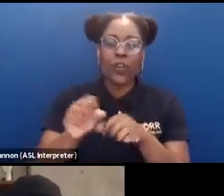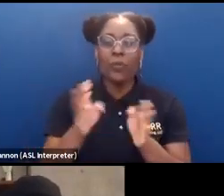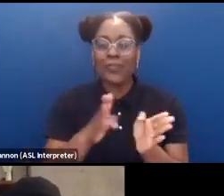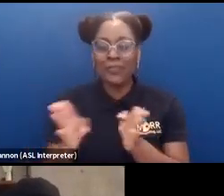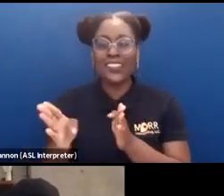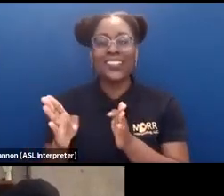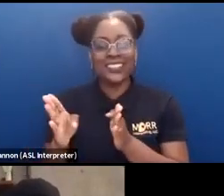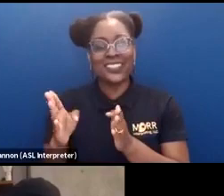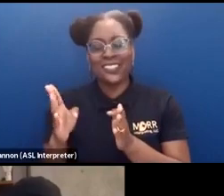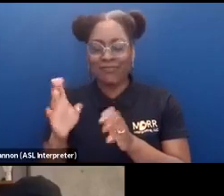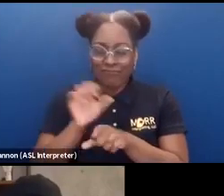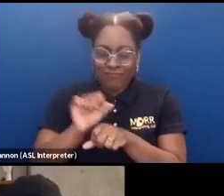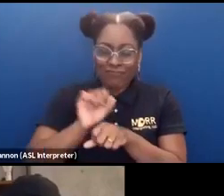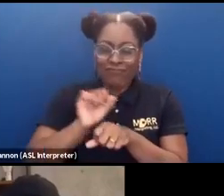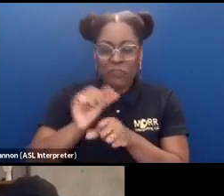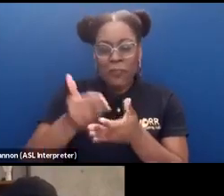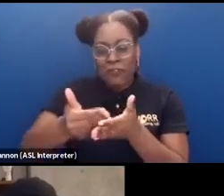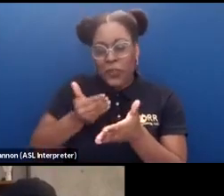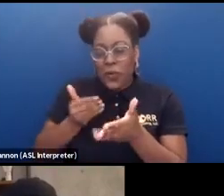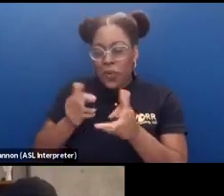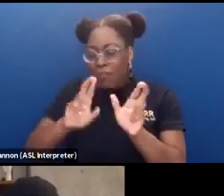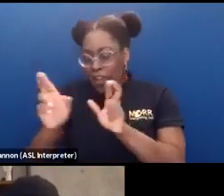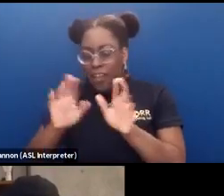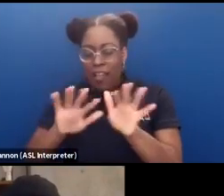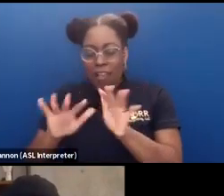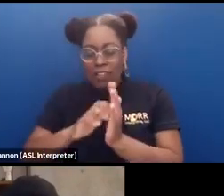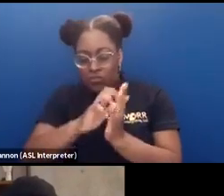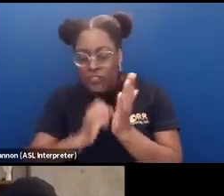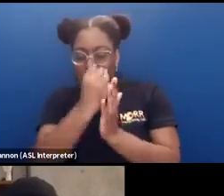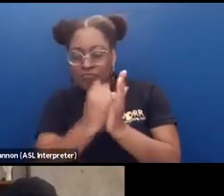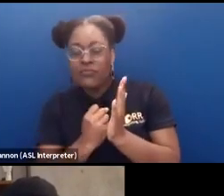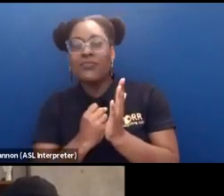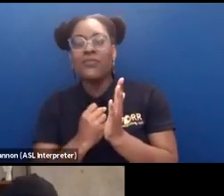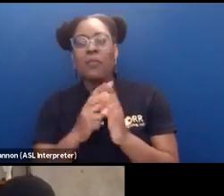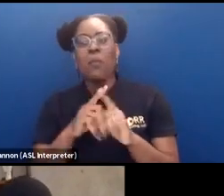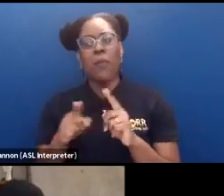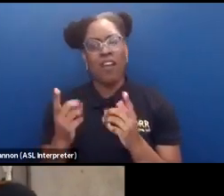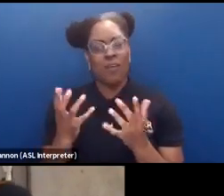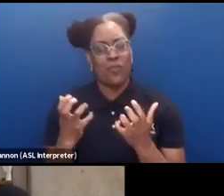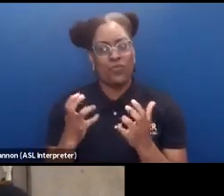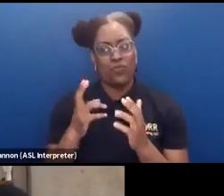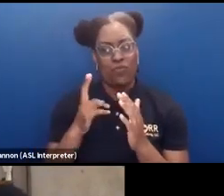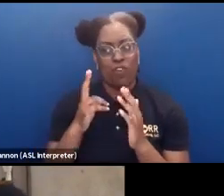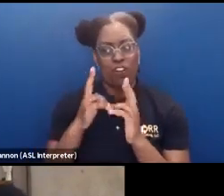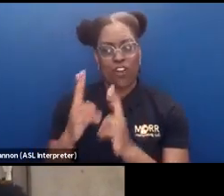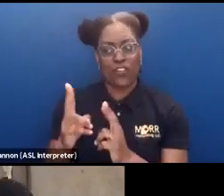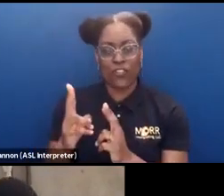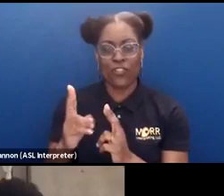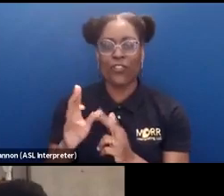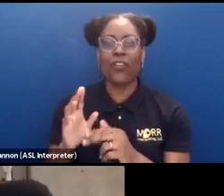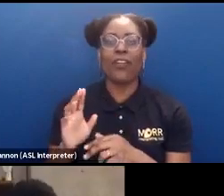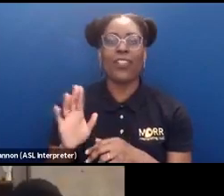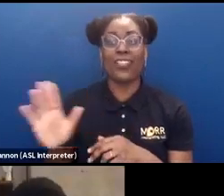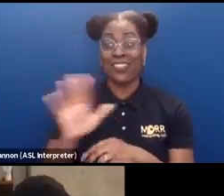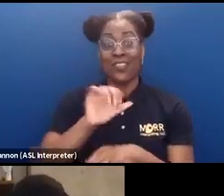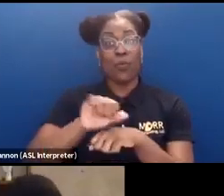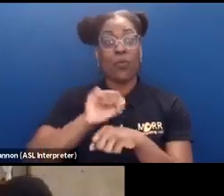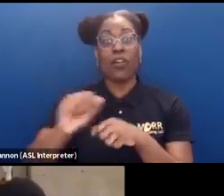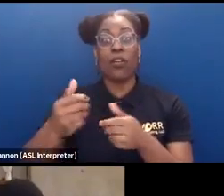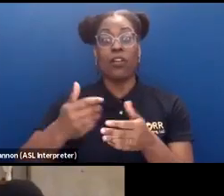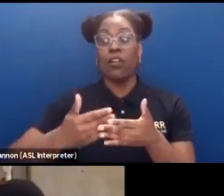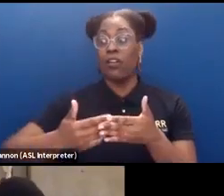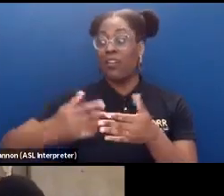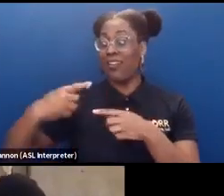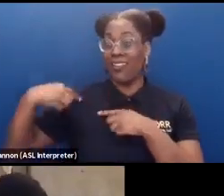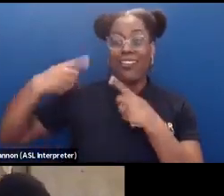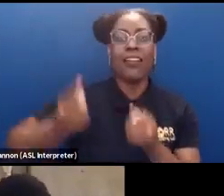folks are used to doing. But I just want to honor the fact that the body of their work leading up into this moment